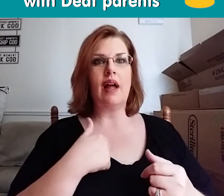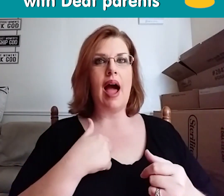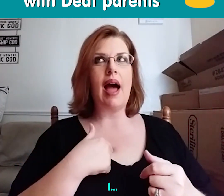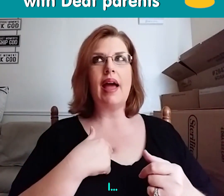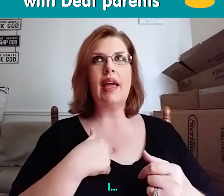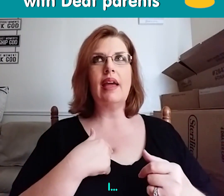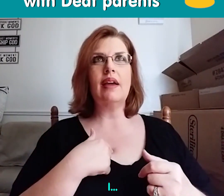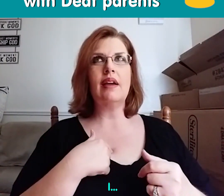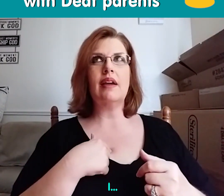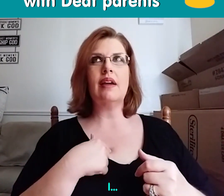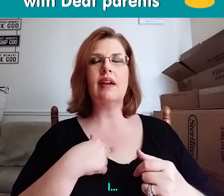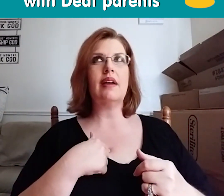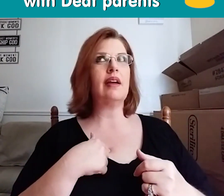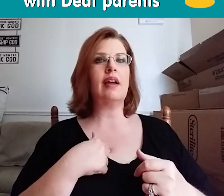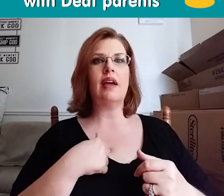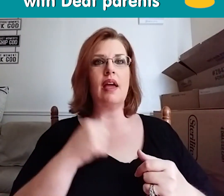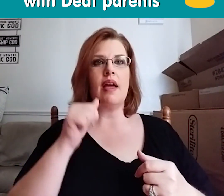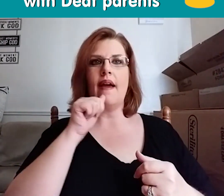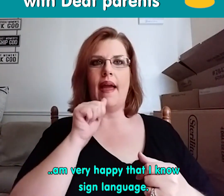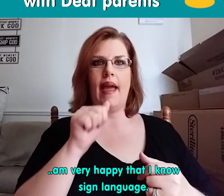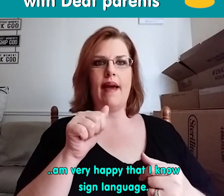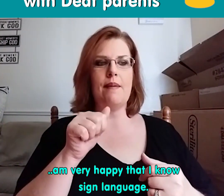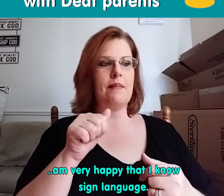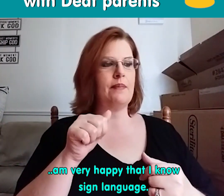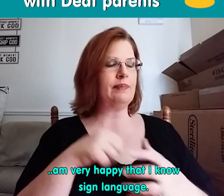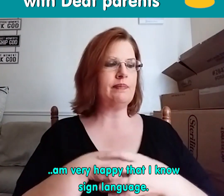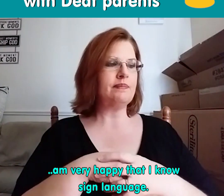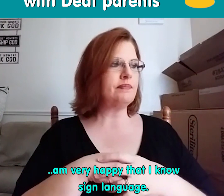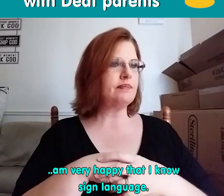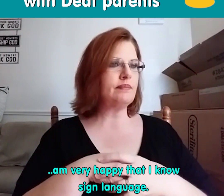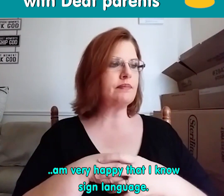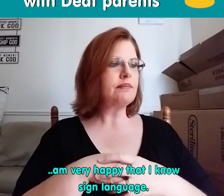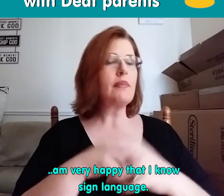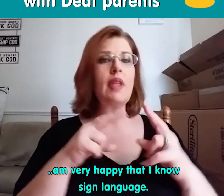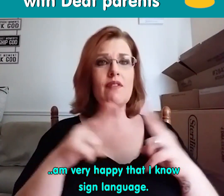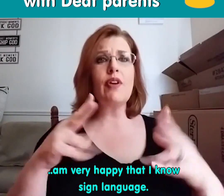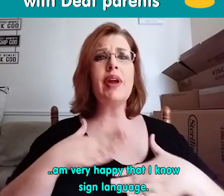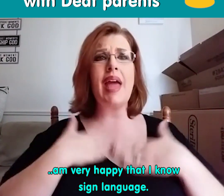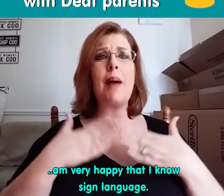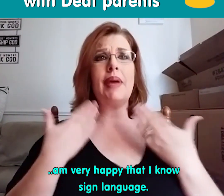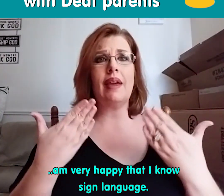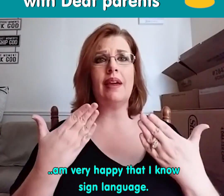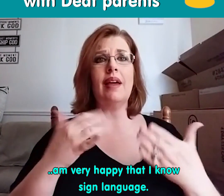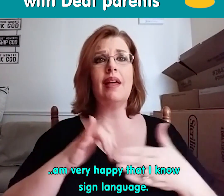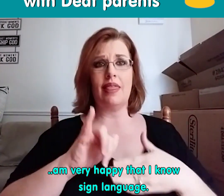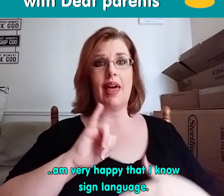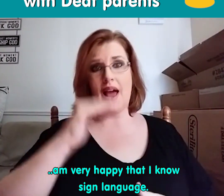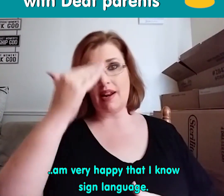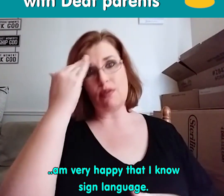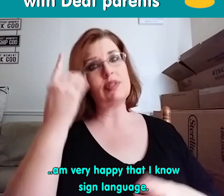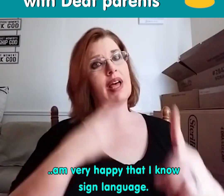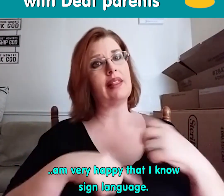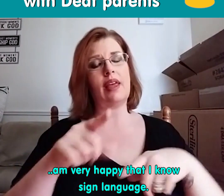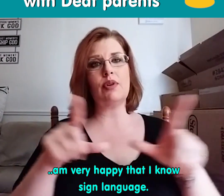can be a good friend, and it's your loss that you never got to know me as